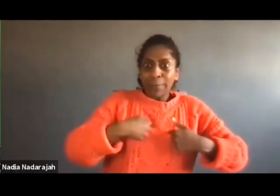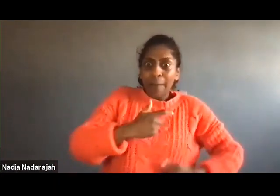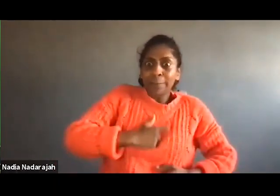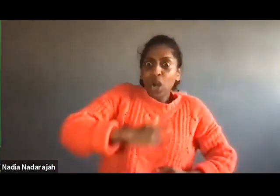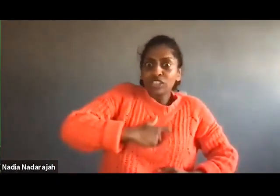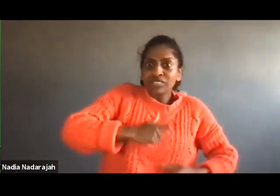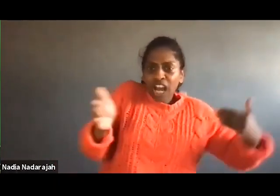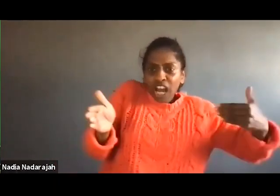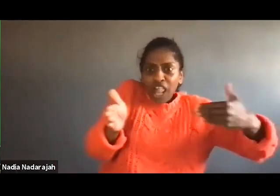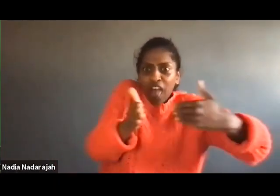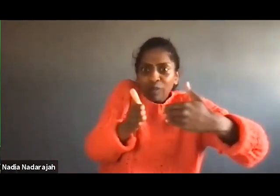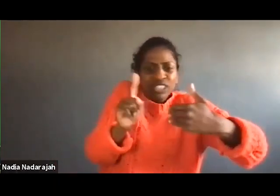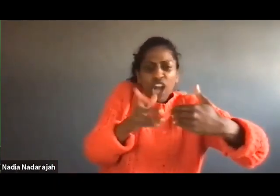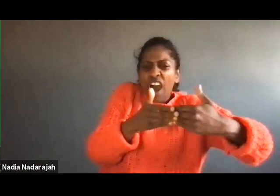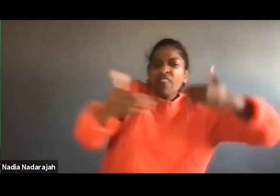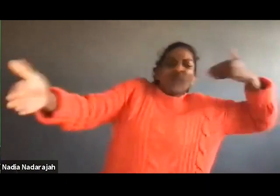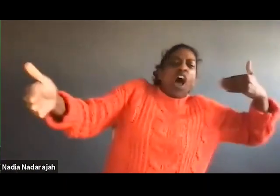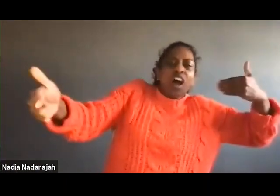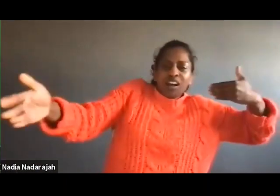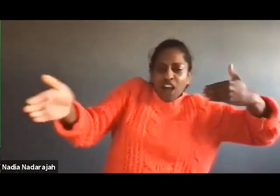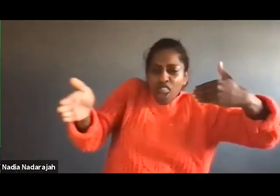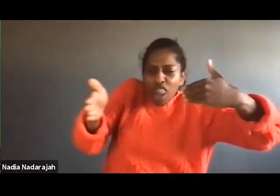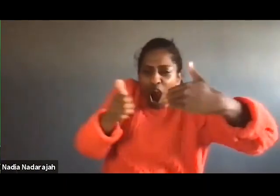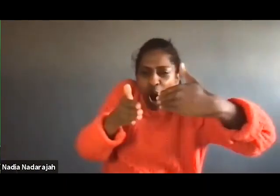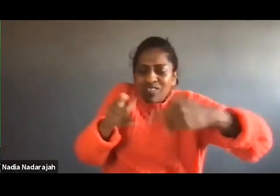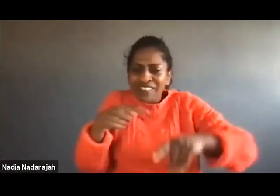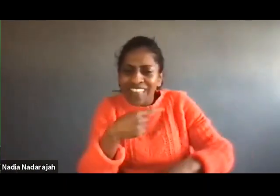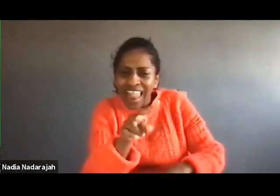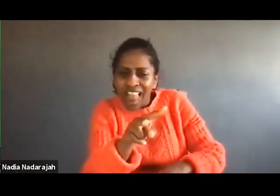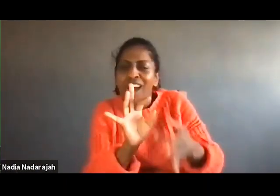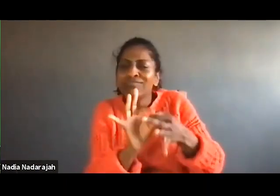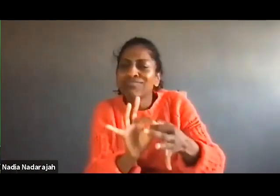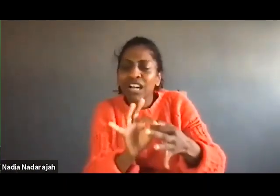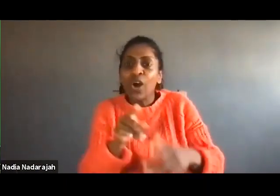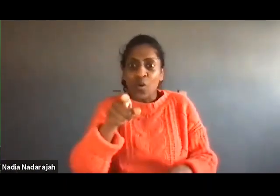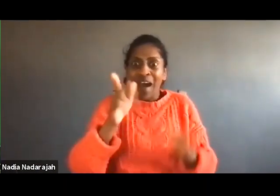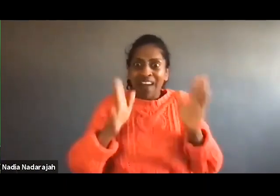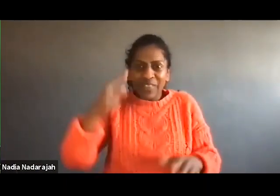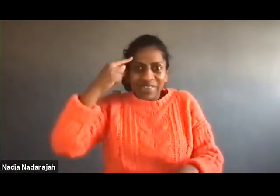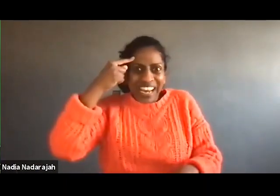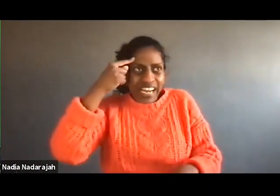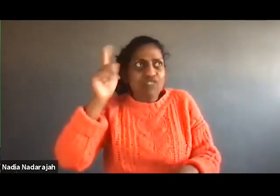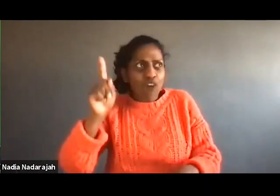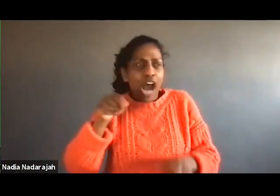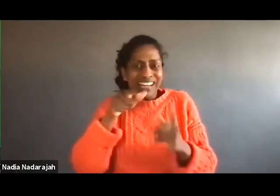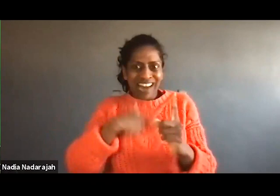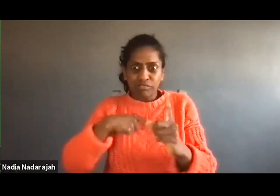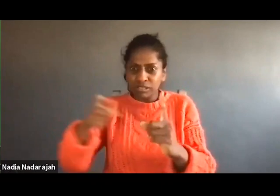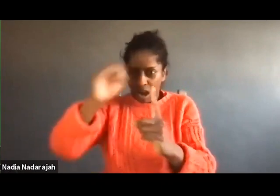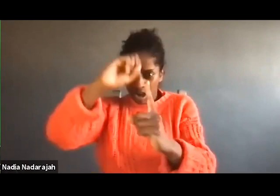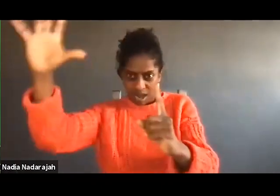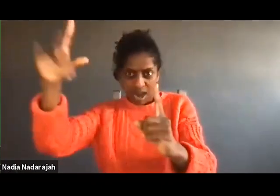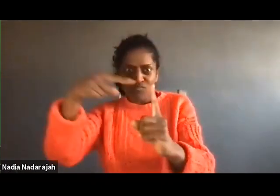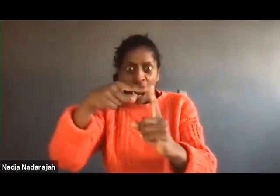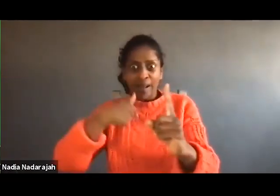translating English into BSL. And so I've quite liked to challenge myself and get to know the